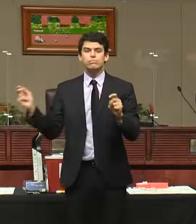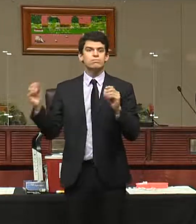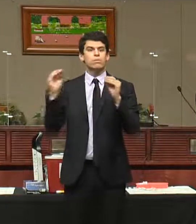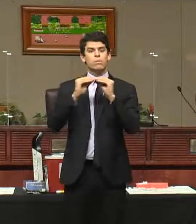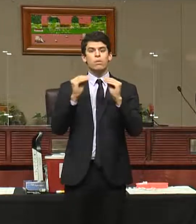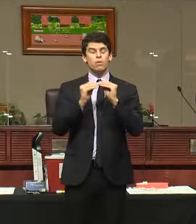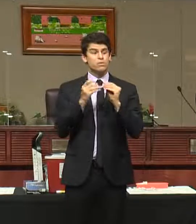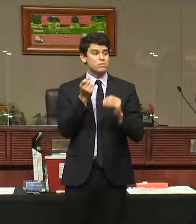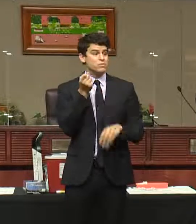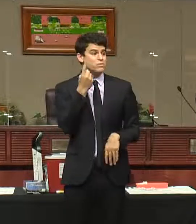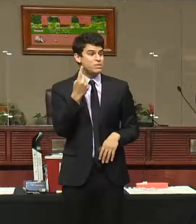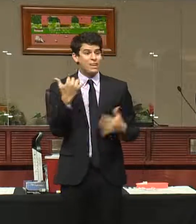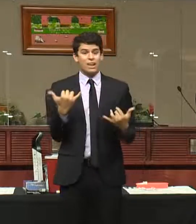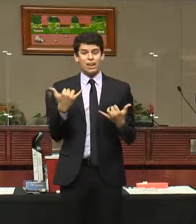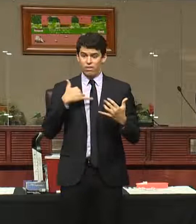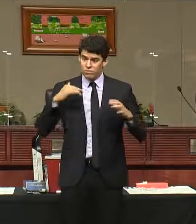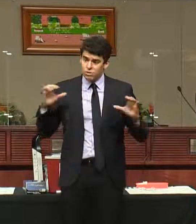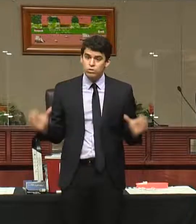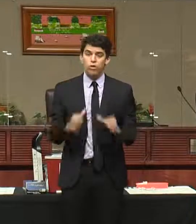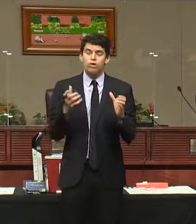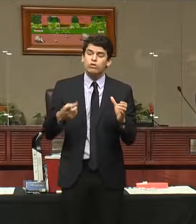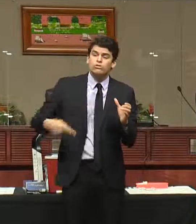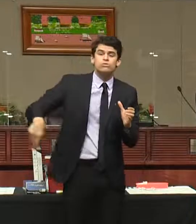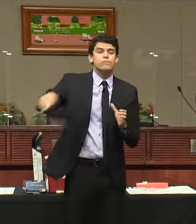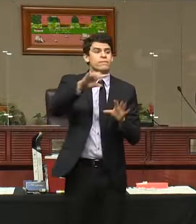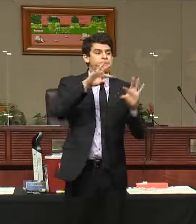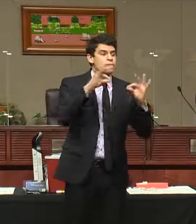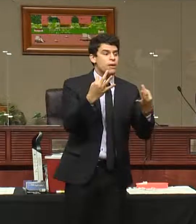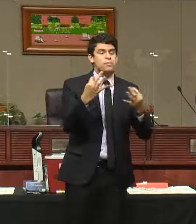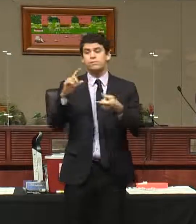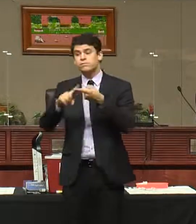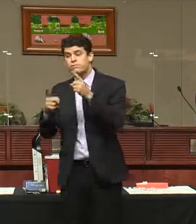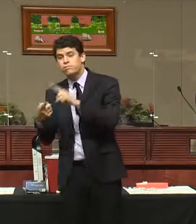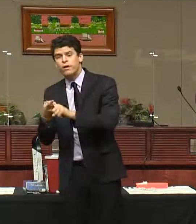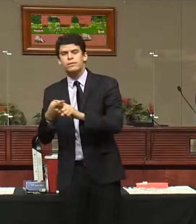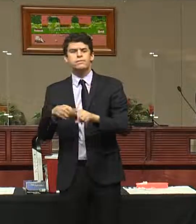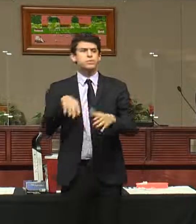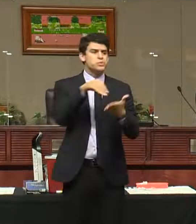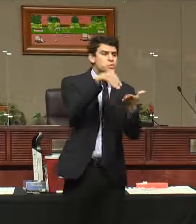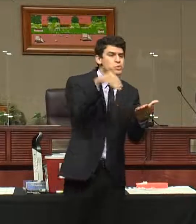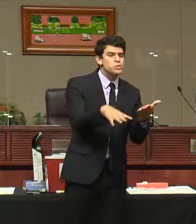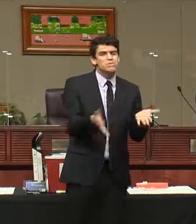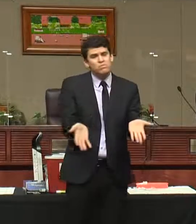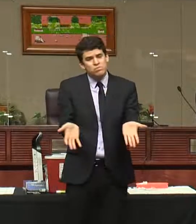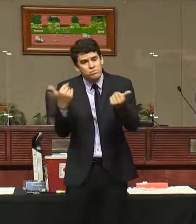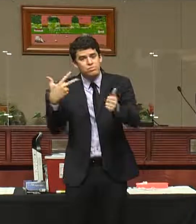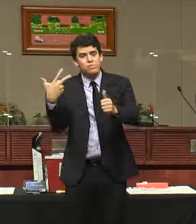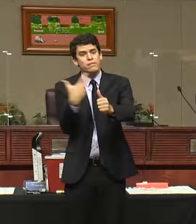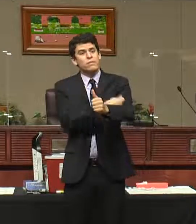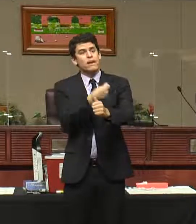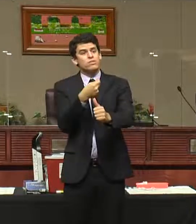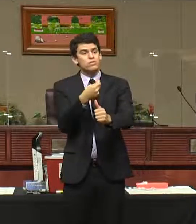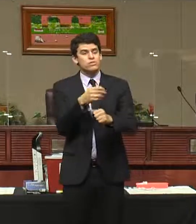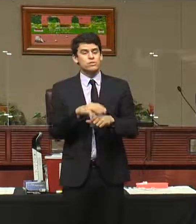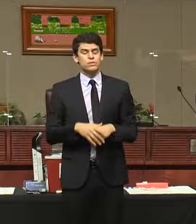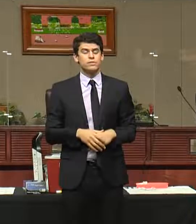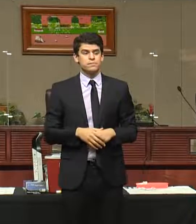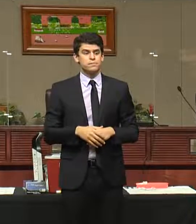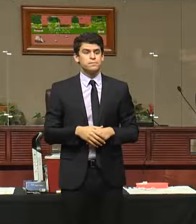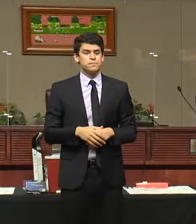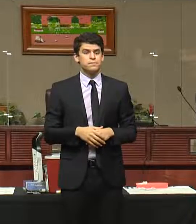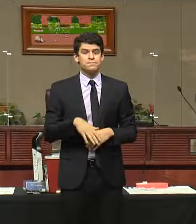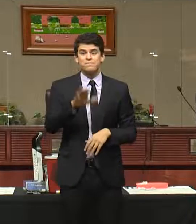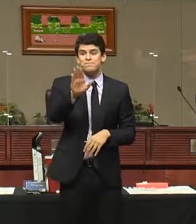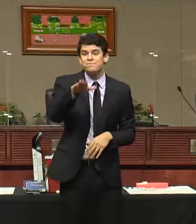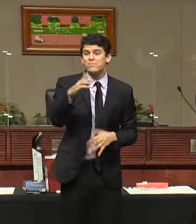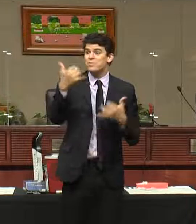friends and students to get vaccinated. This data that I just showed to you, how the UK